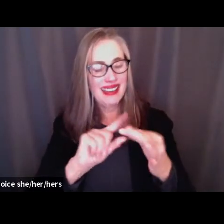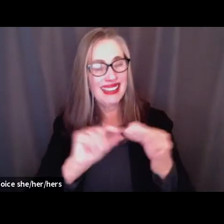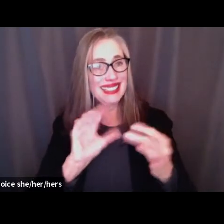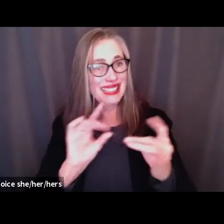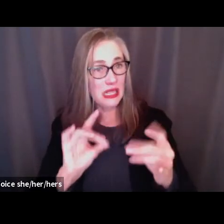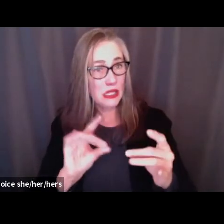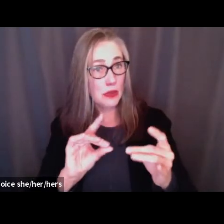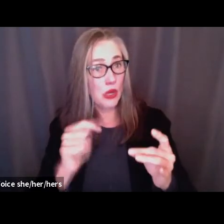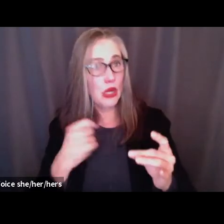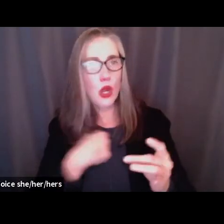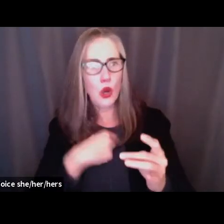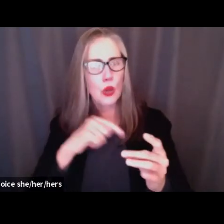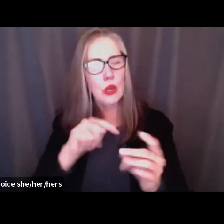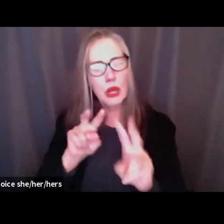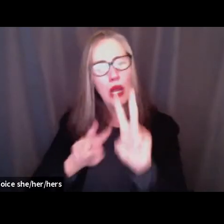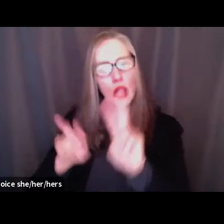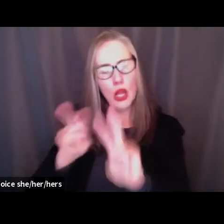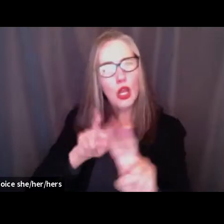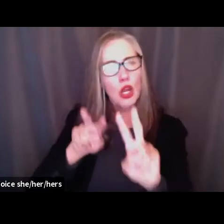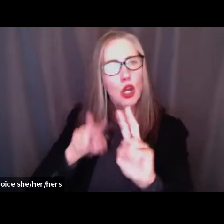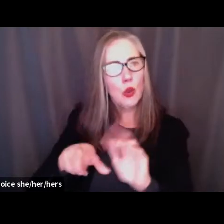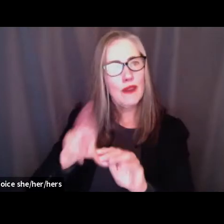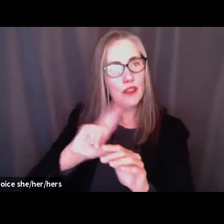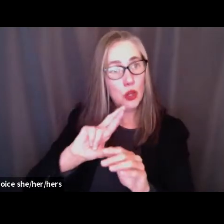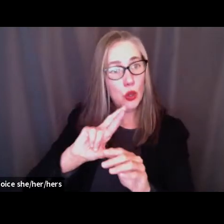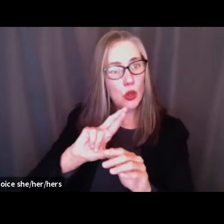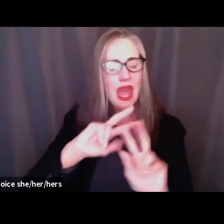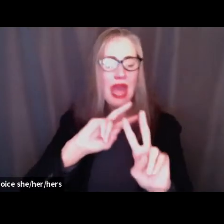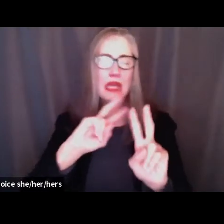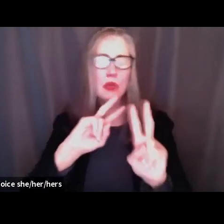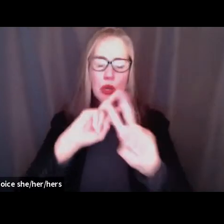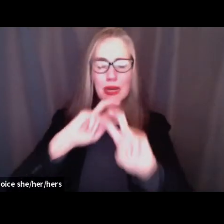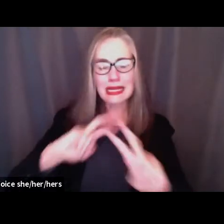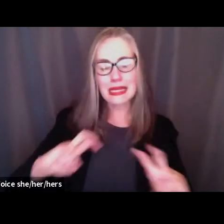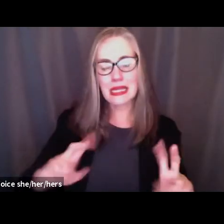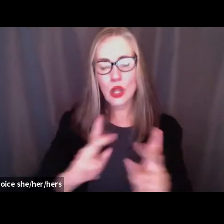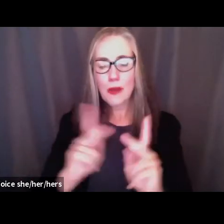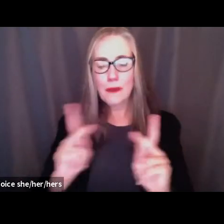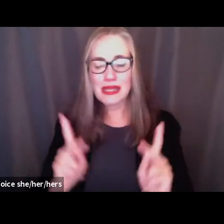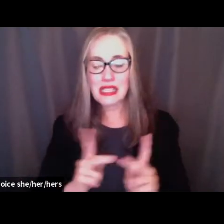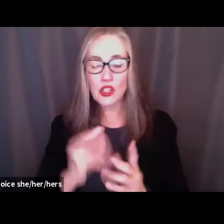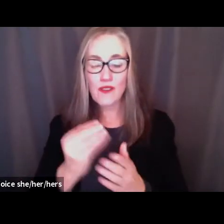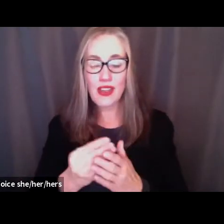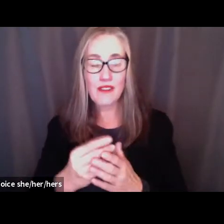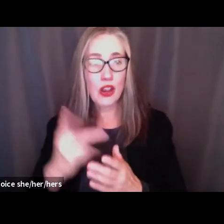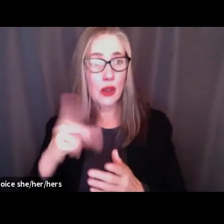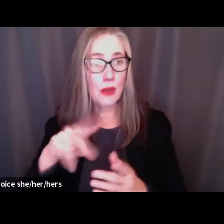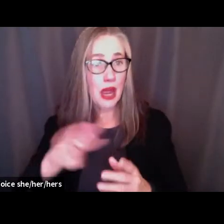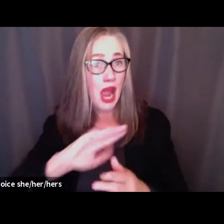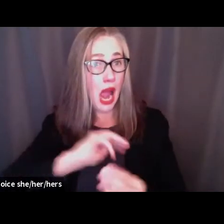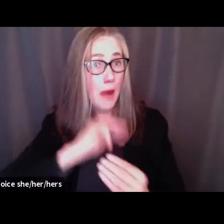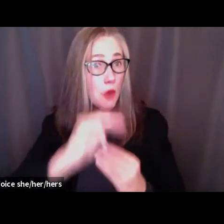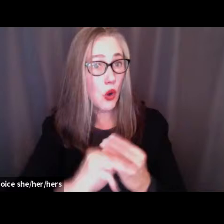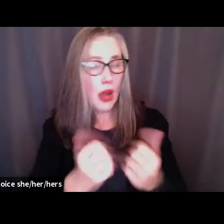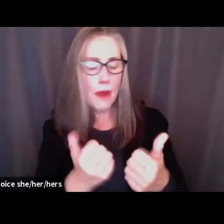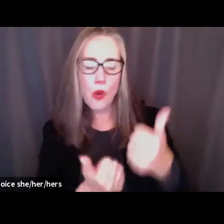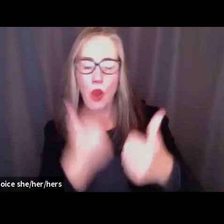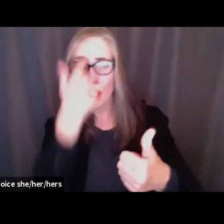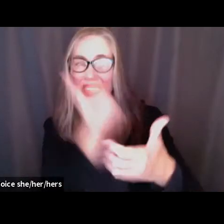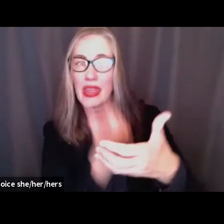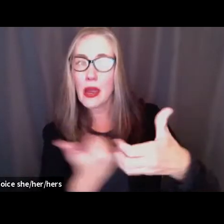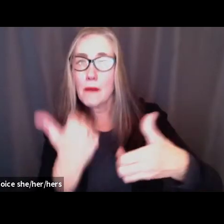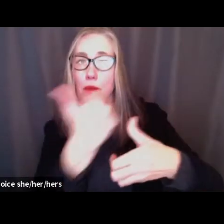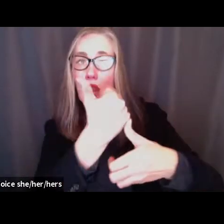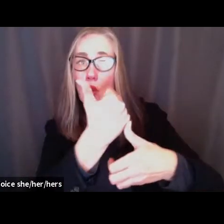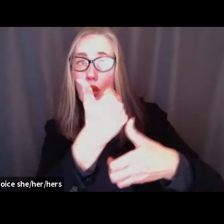also going to assess our party's current financial position, our programmatic priorities, and the